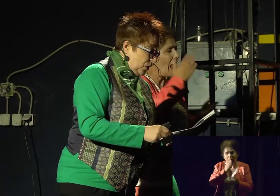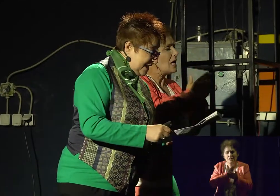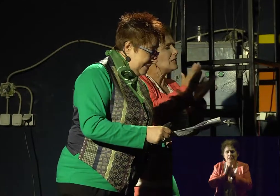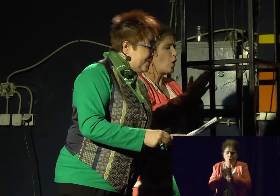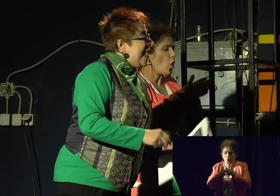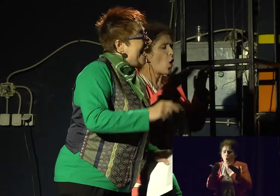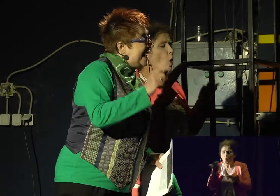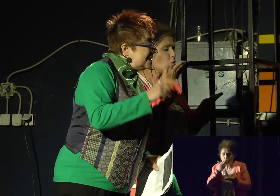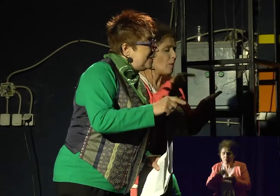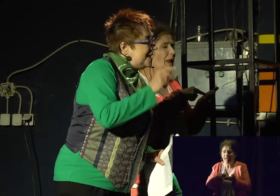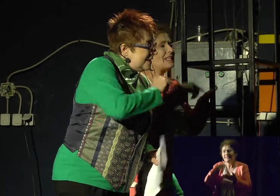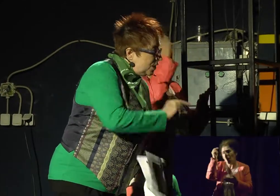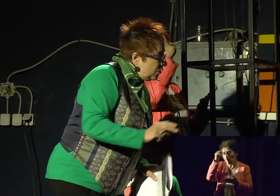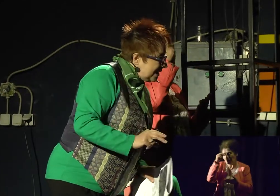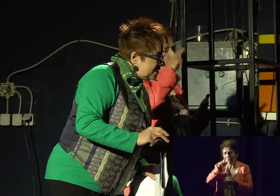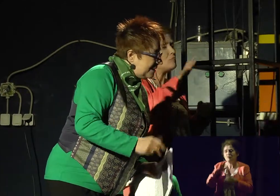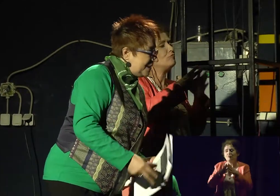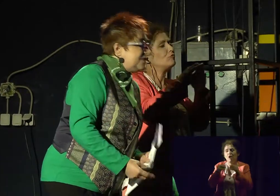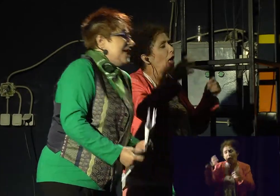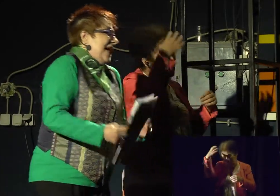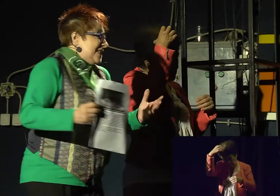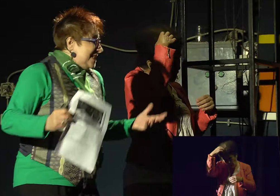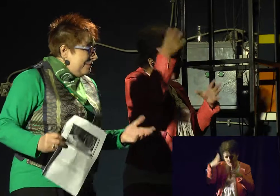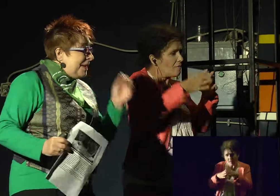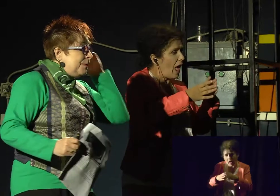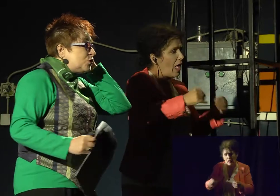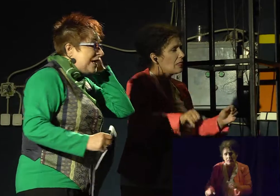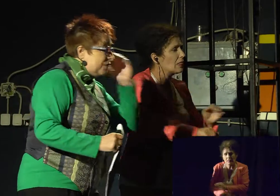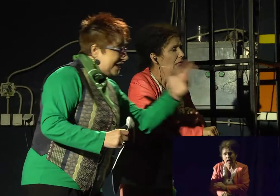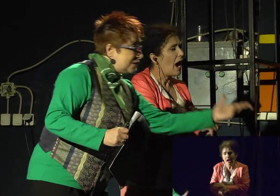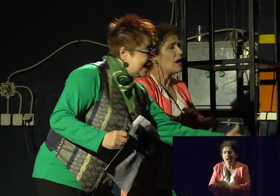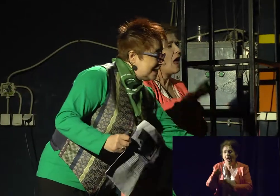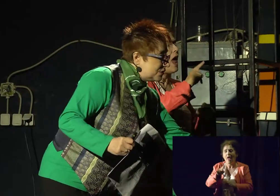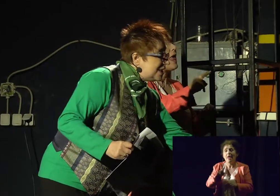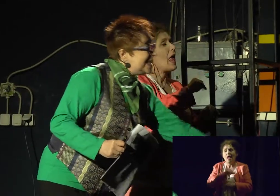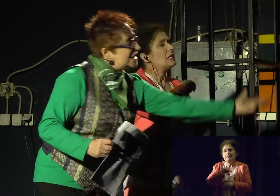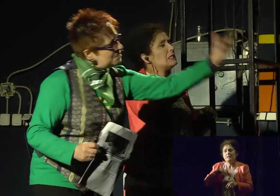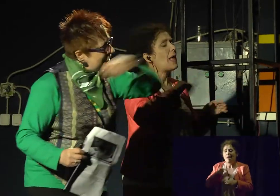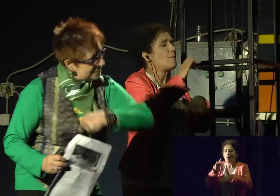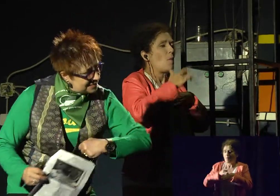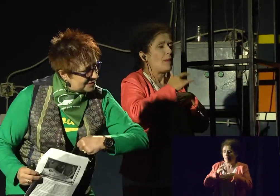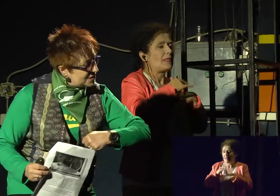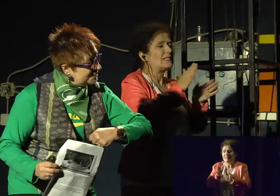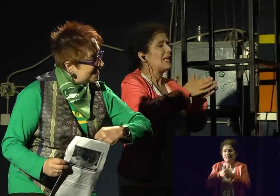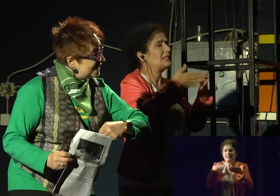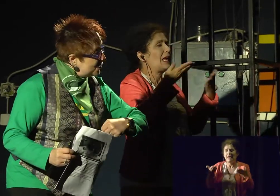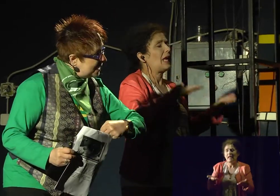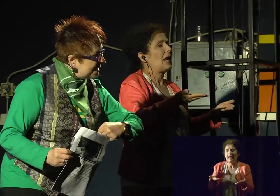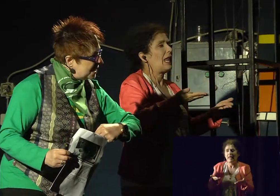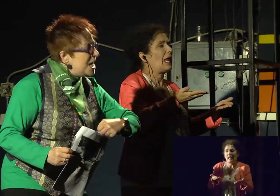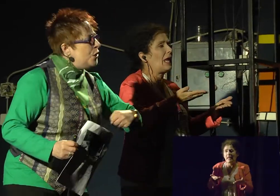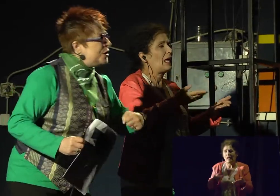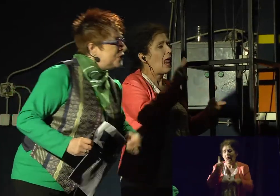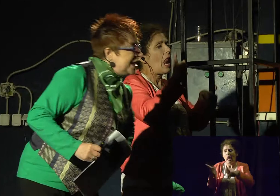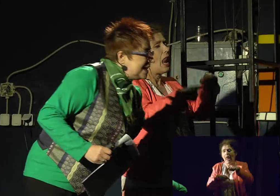medical books. And because there were no contraceptives, and some people traveled outside the country, they smuggled contraceptives into the